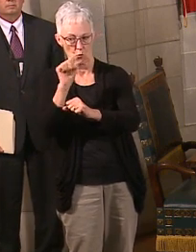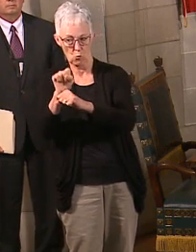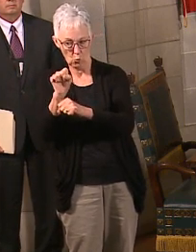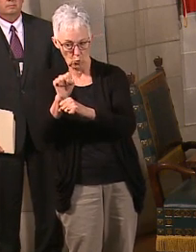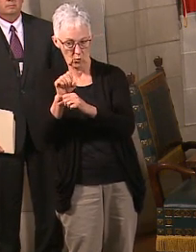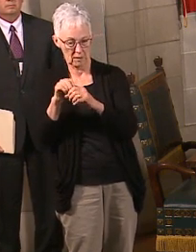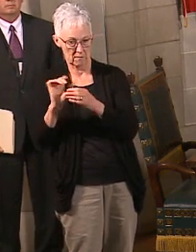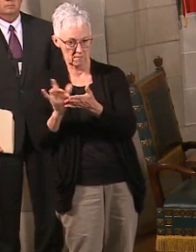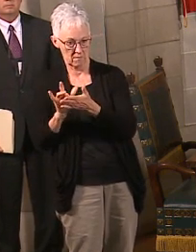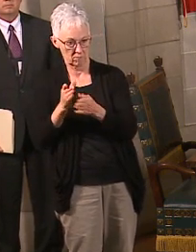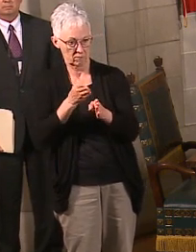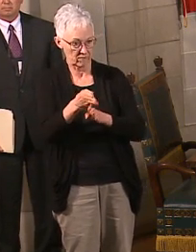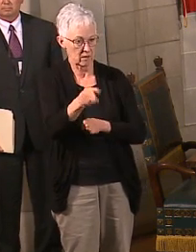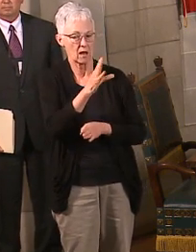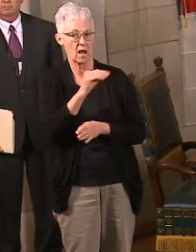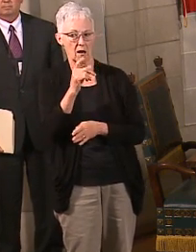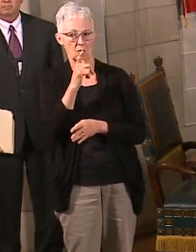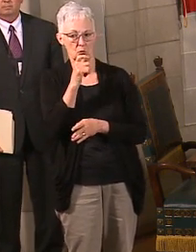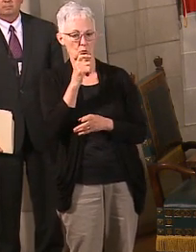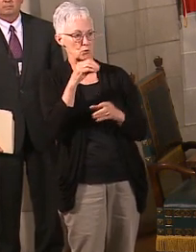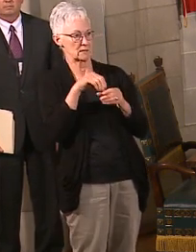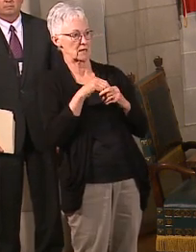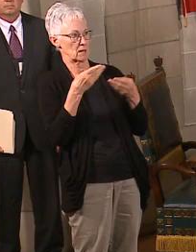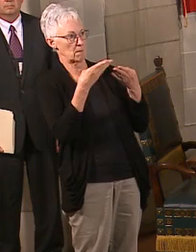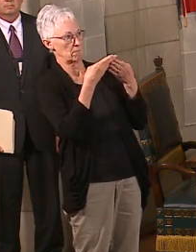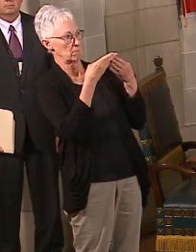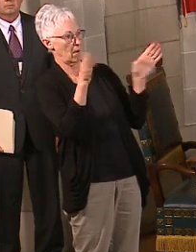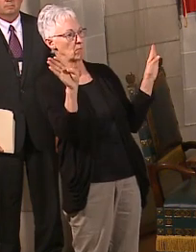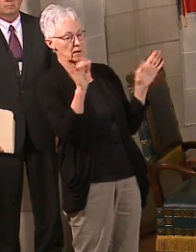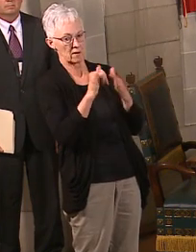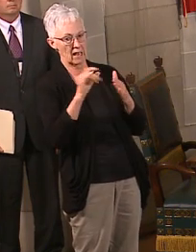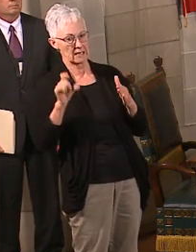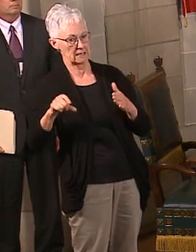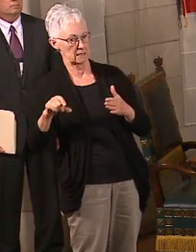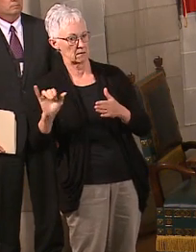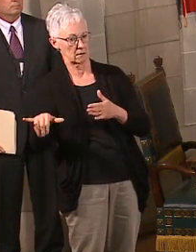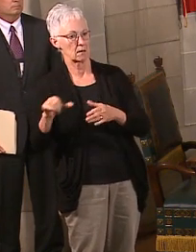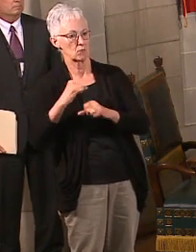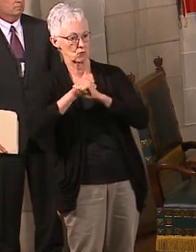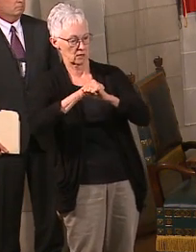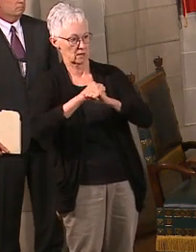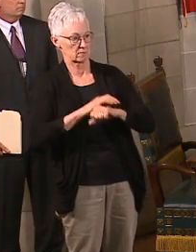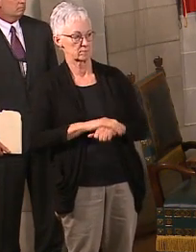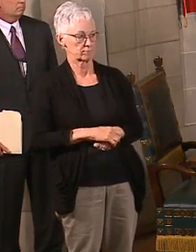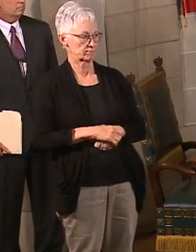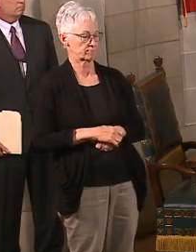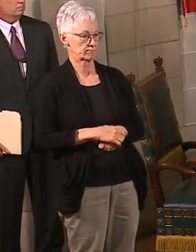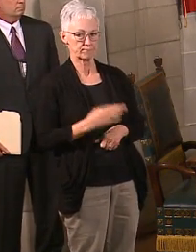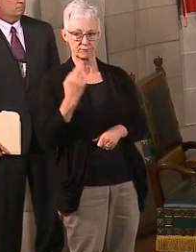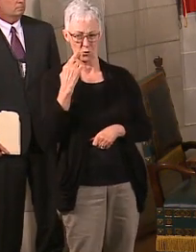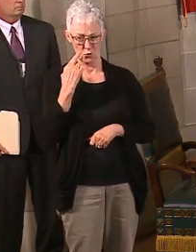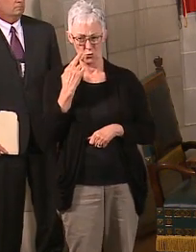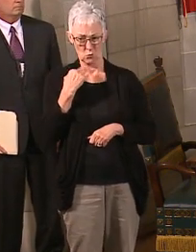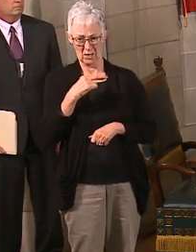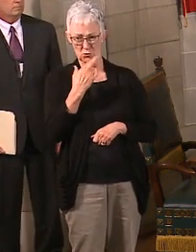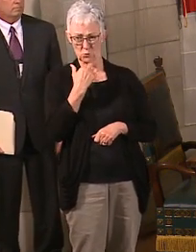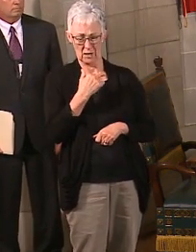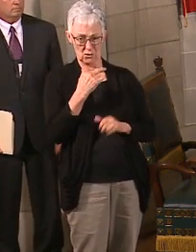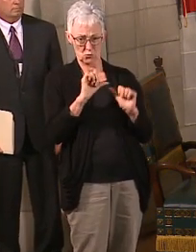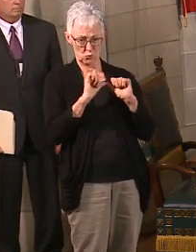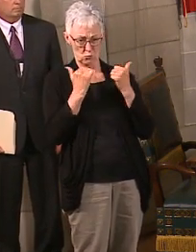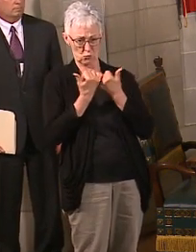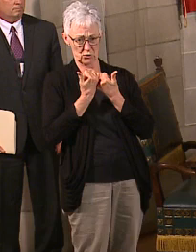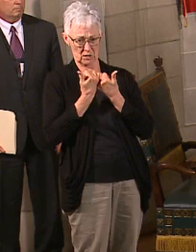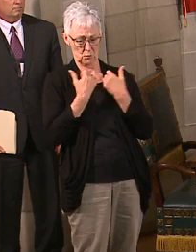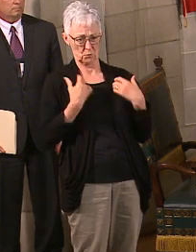to get more PPE here in the state to go forward with that. Also want to mention the Restaurant Association is working to help out people in the